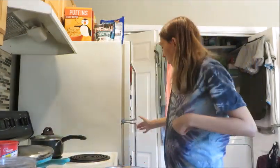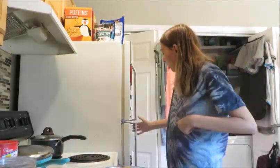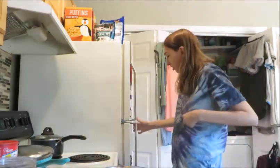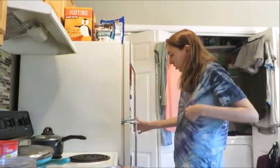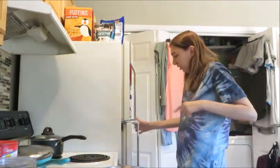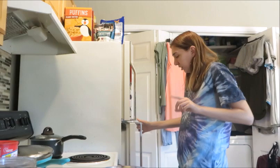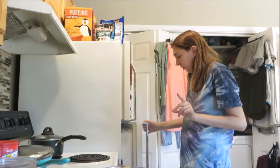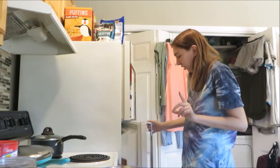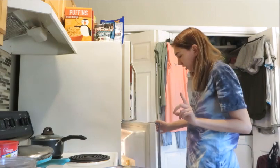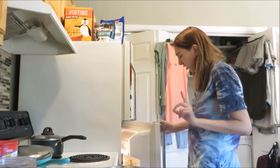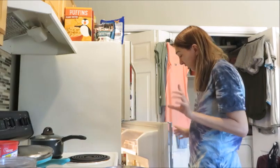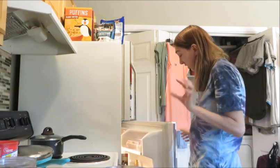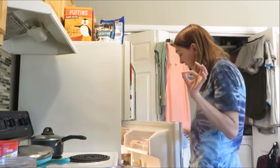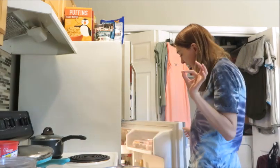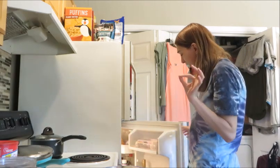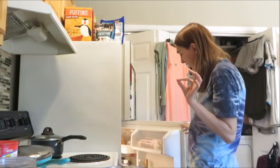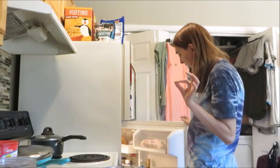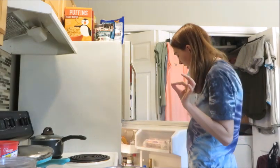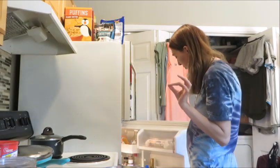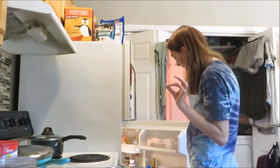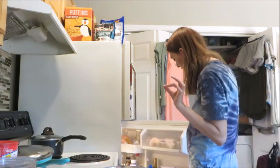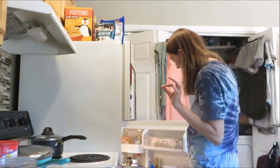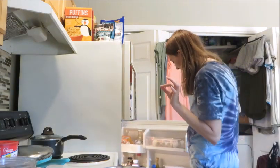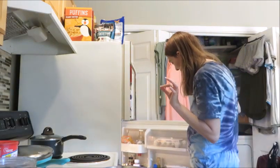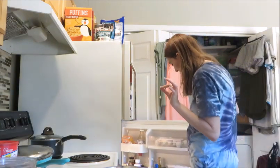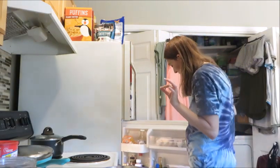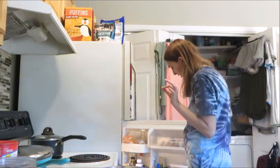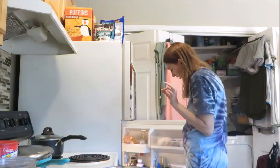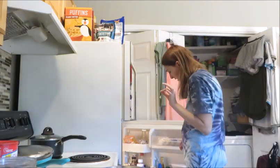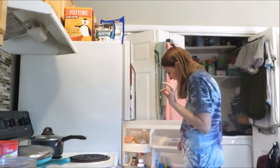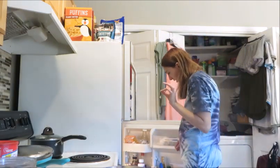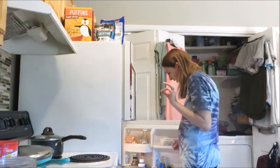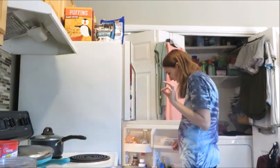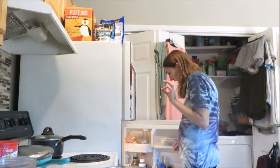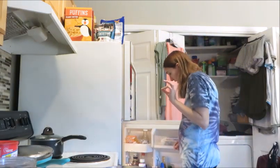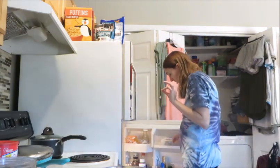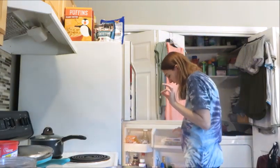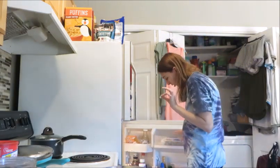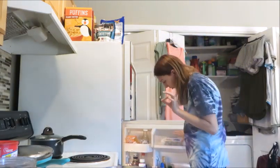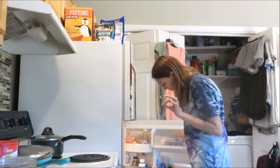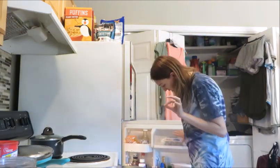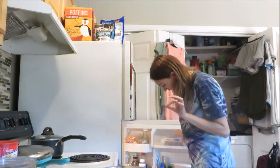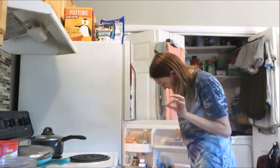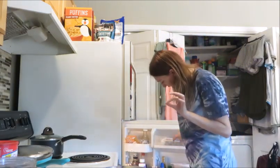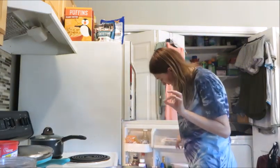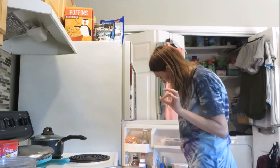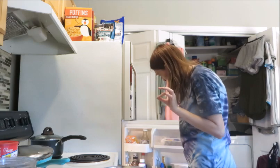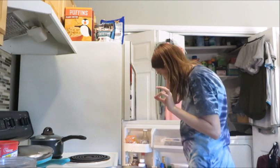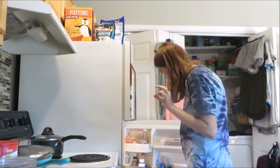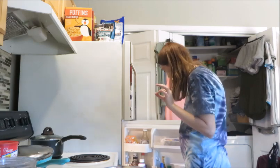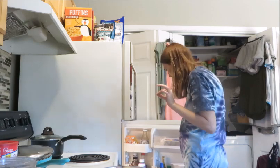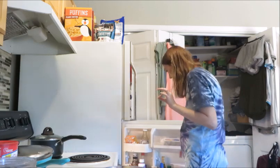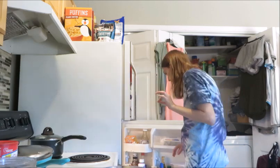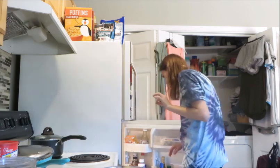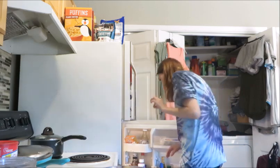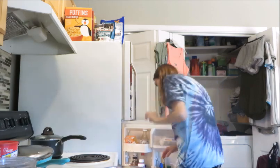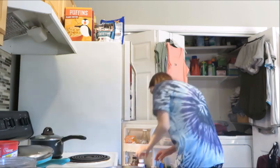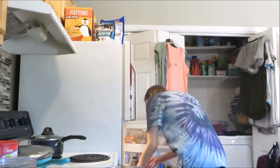I'm gonna try this first, just a teeny tiny splash of it because I don't know how good it's actually gonna taste.